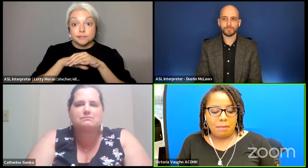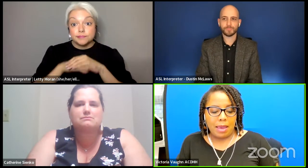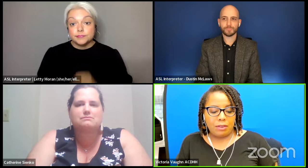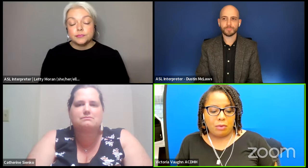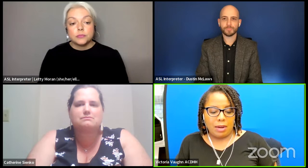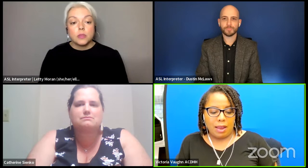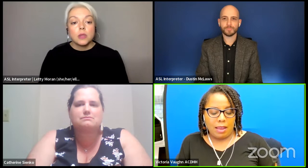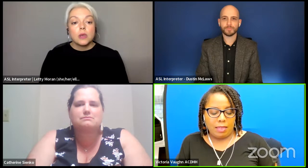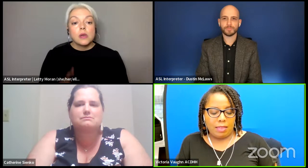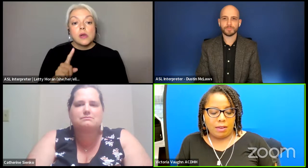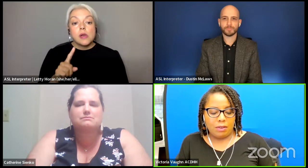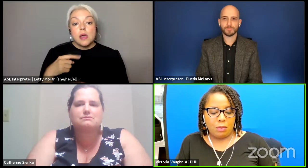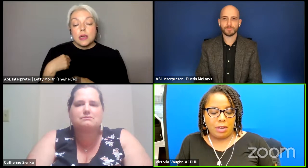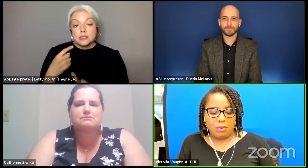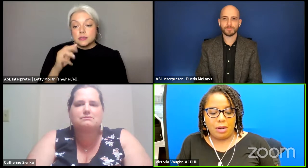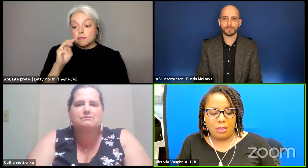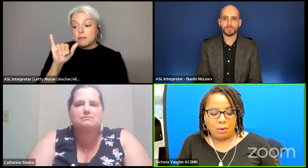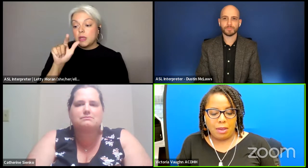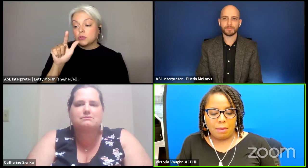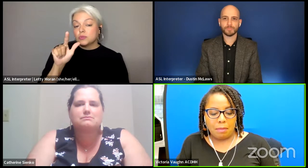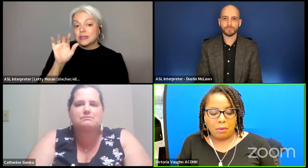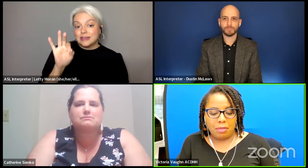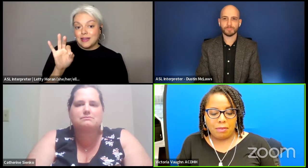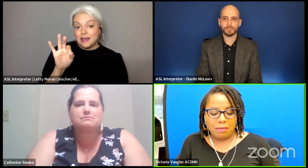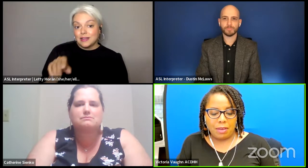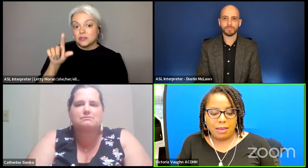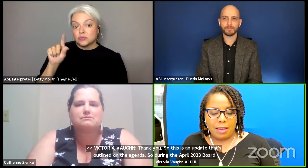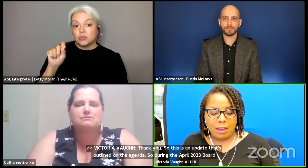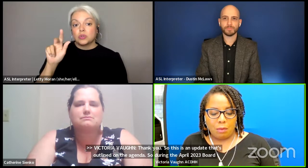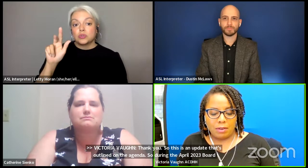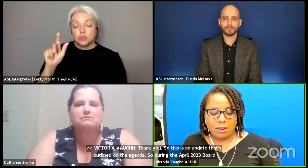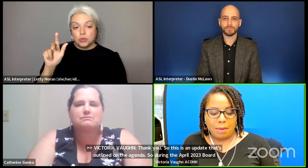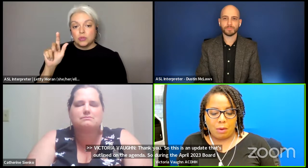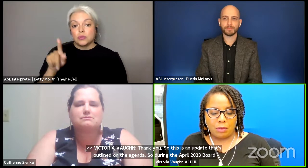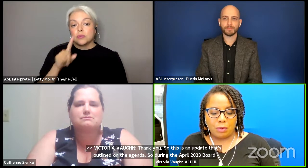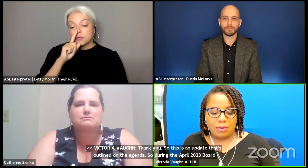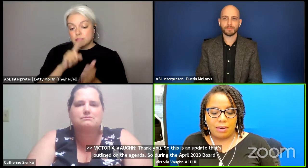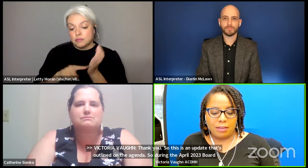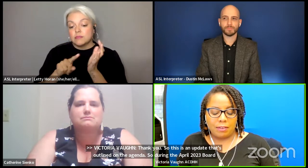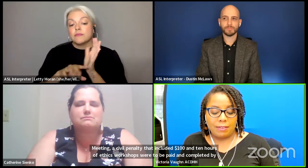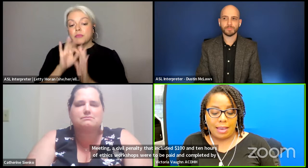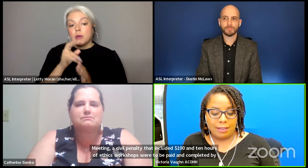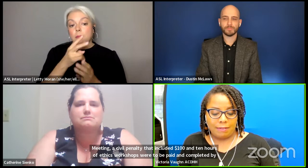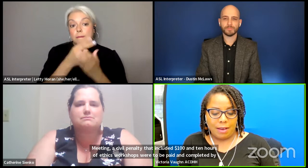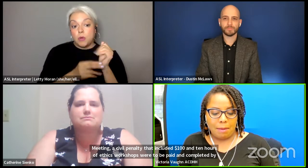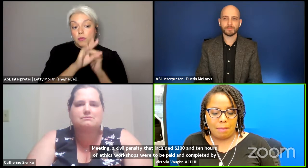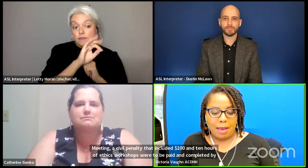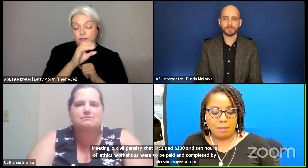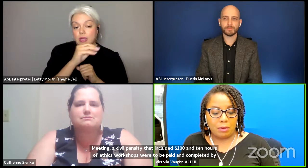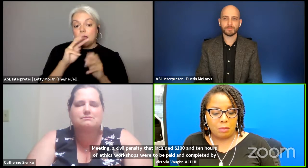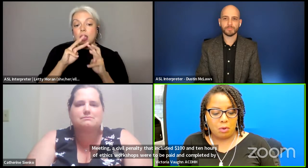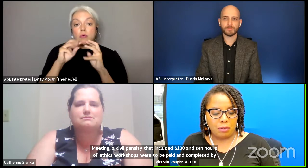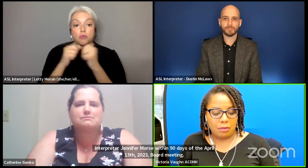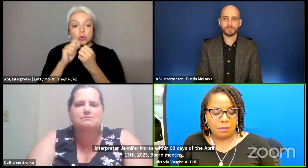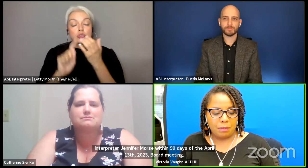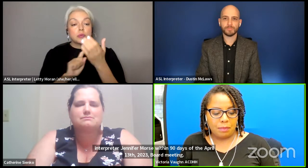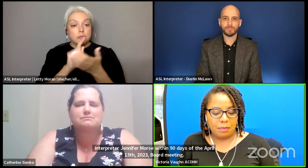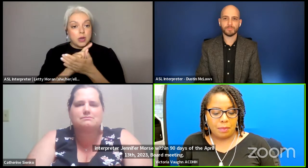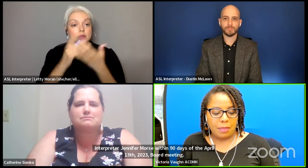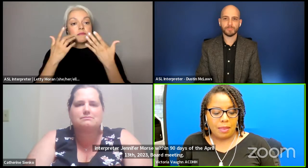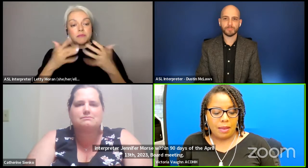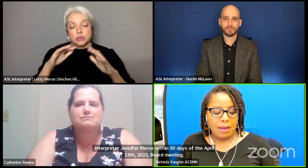As of May 29th, 2023, both the fee and workshop hours were satisfied by Ms.